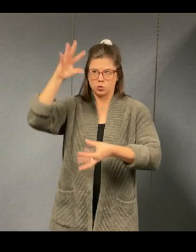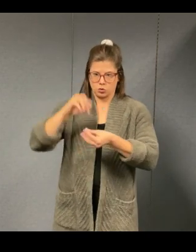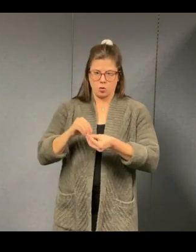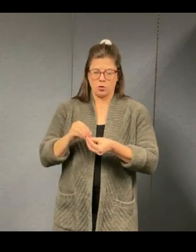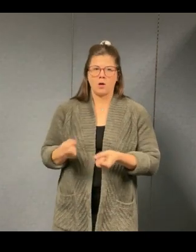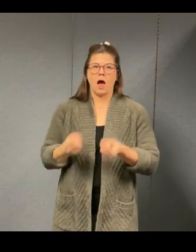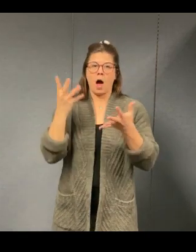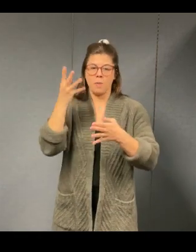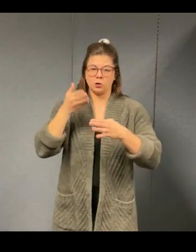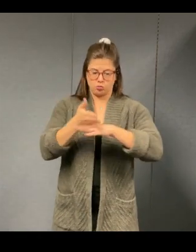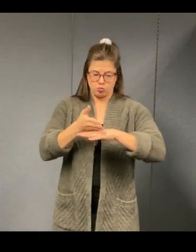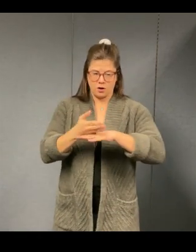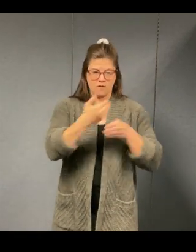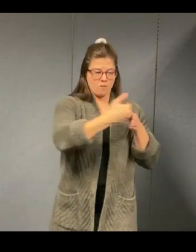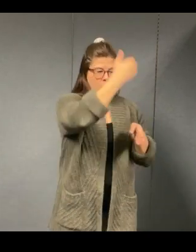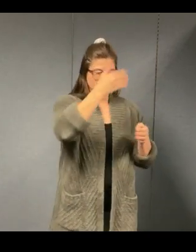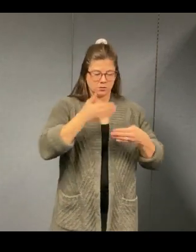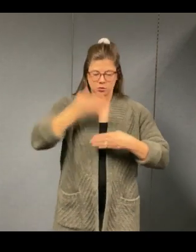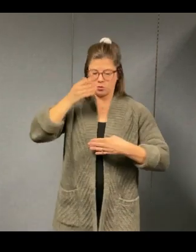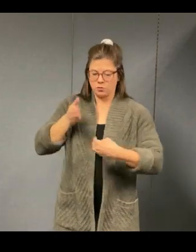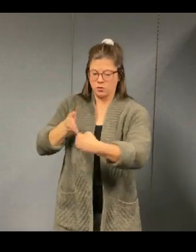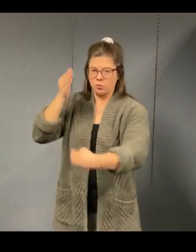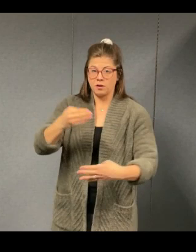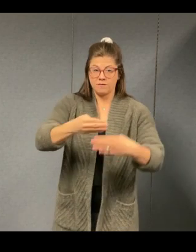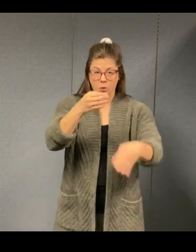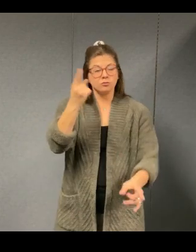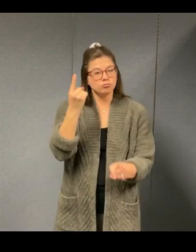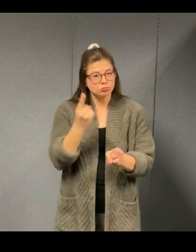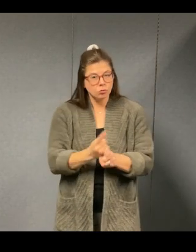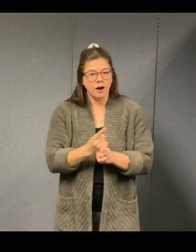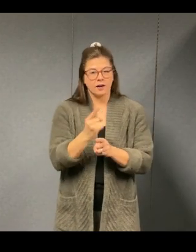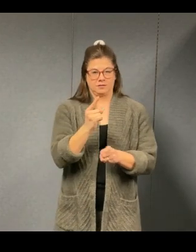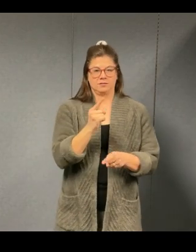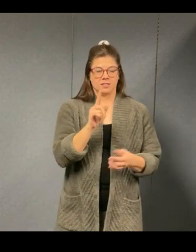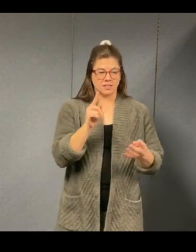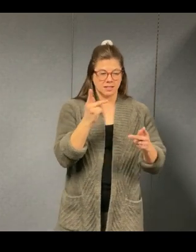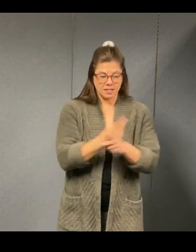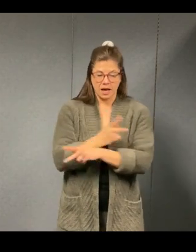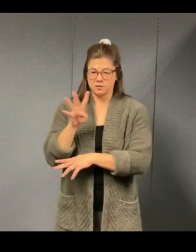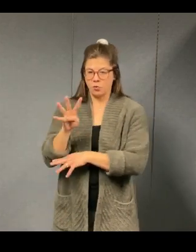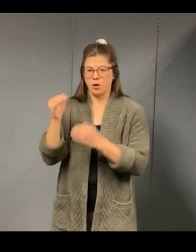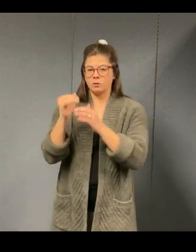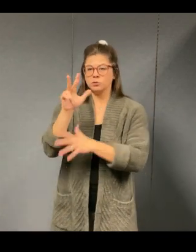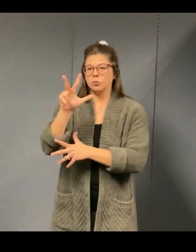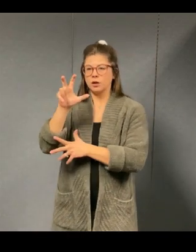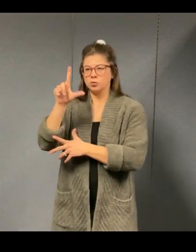need. And you're right, the answer is 320 square feet.